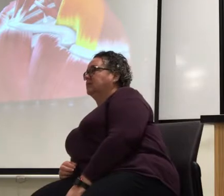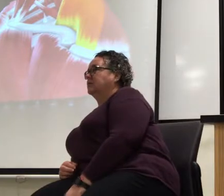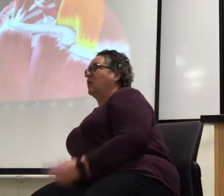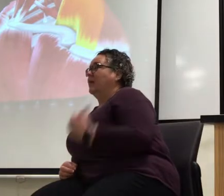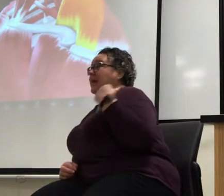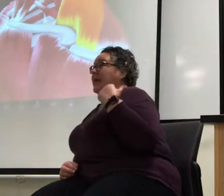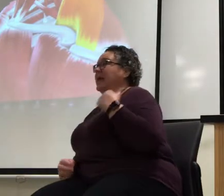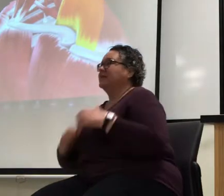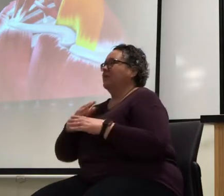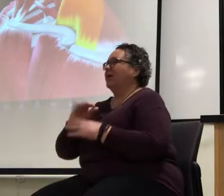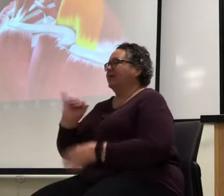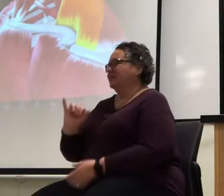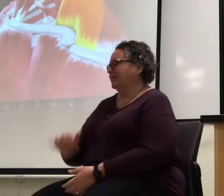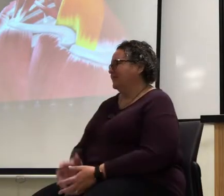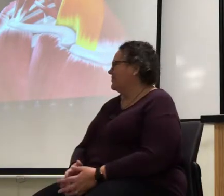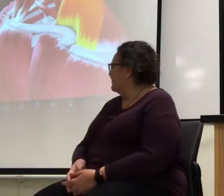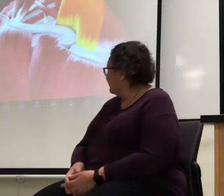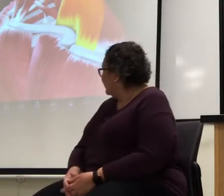lateral